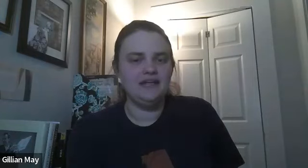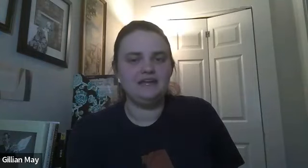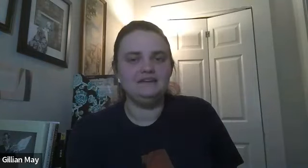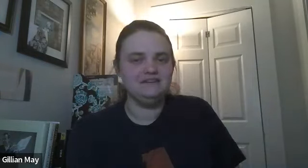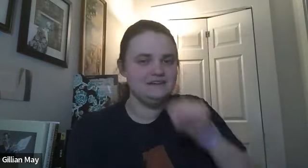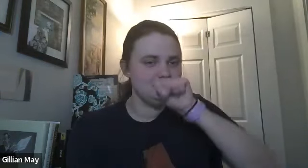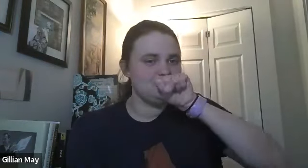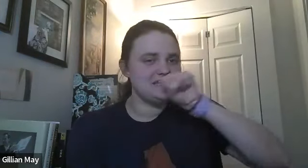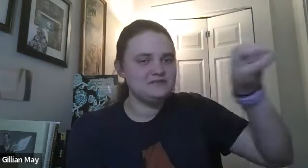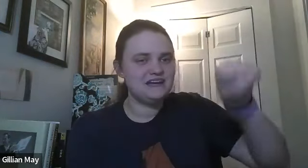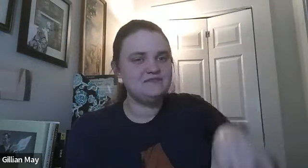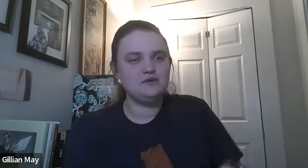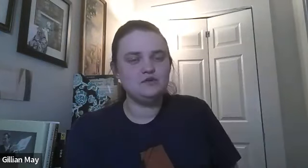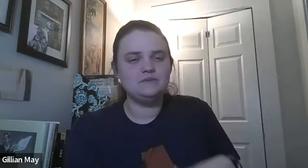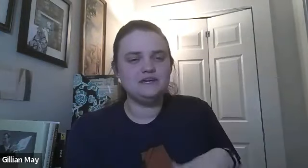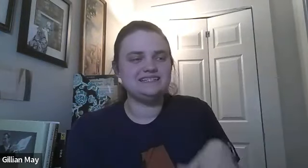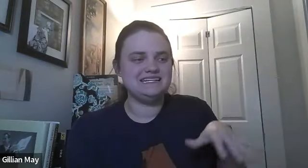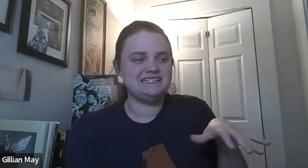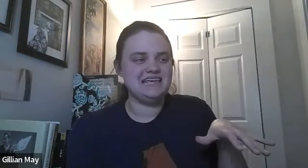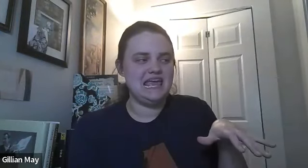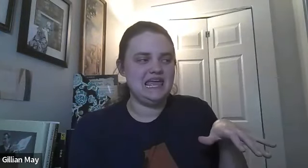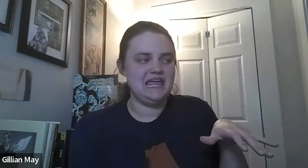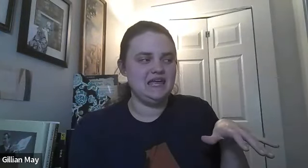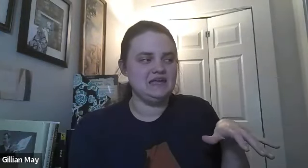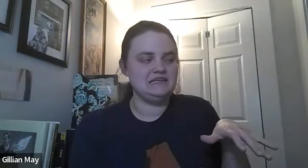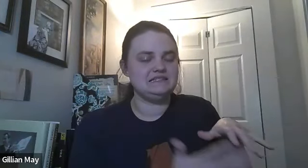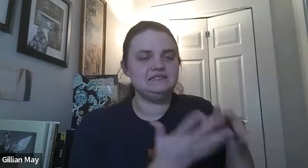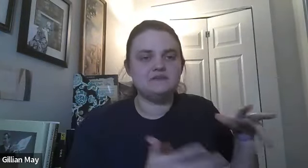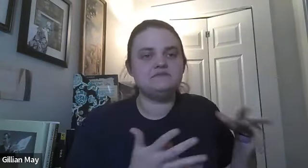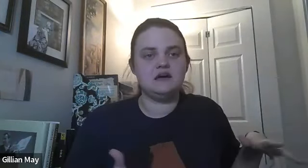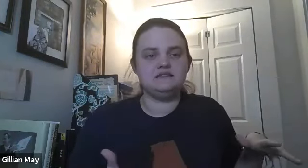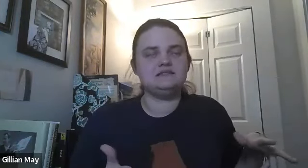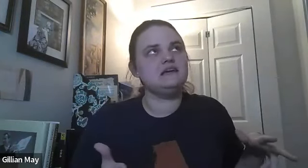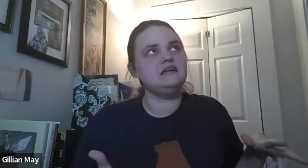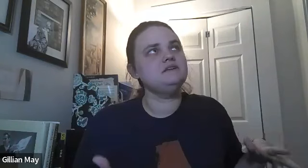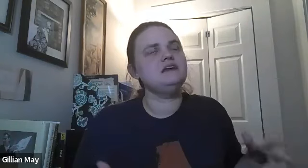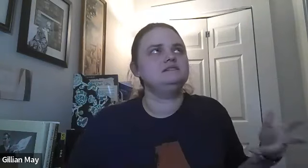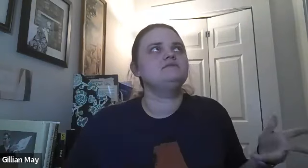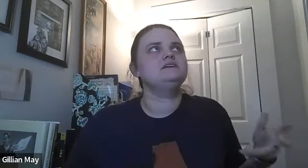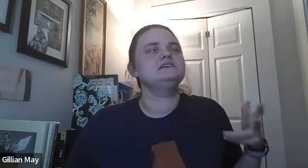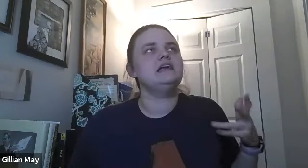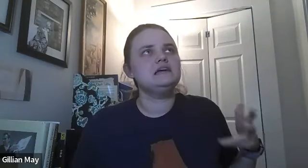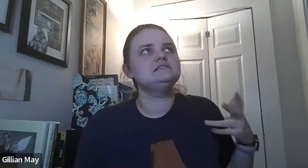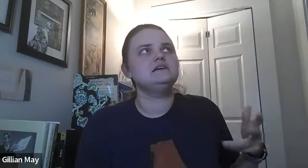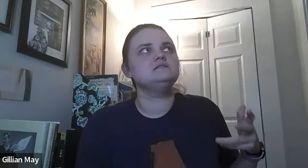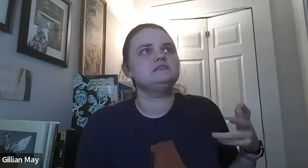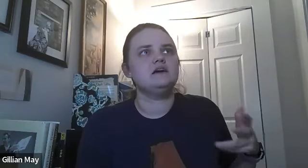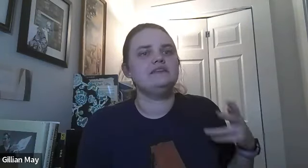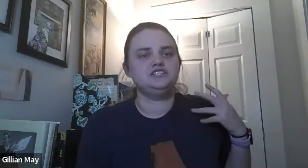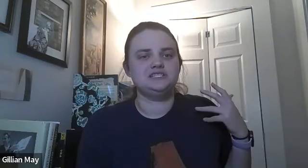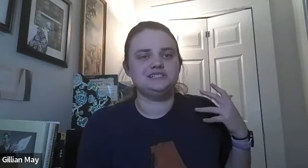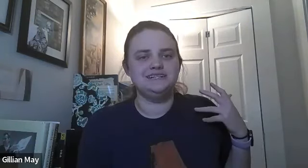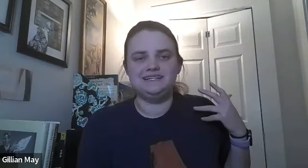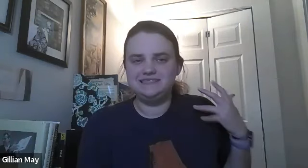And that's always kind of a cool one because it's a deaf sign. It's, I can't even, not deaf. It's an ASL sign that just